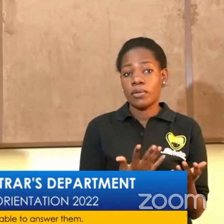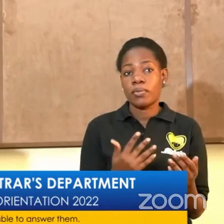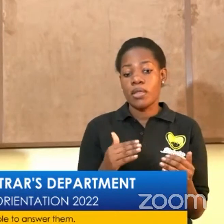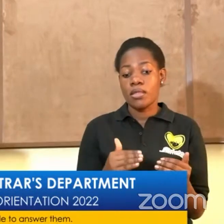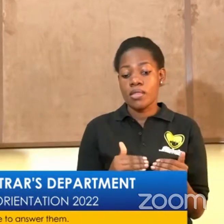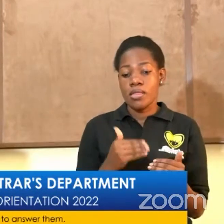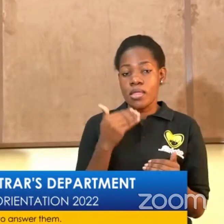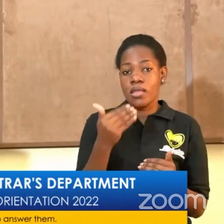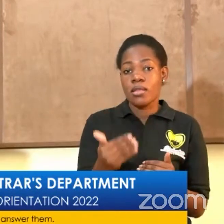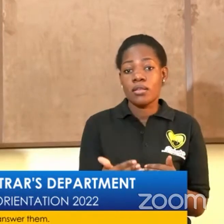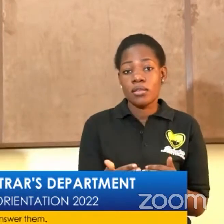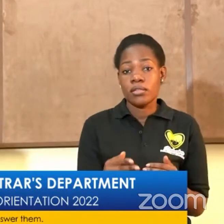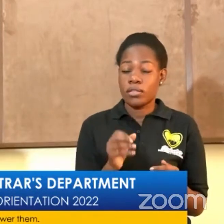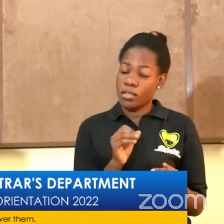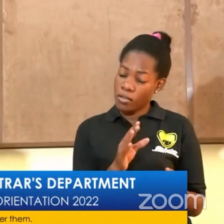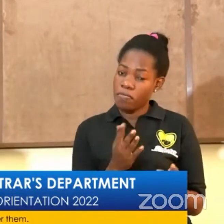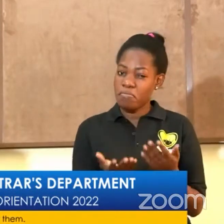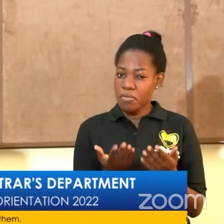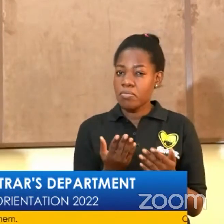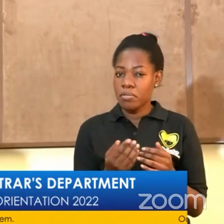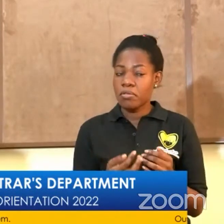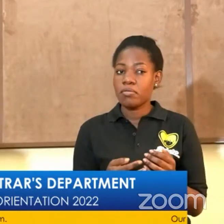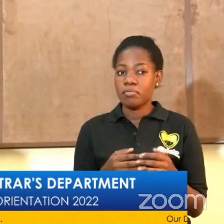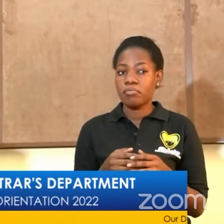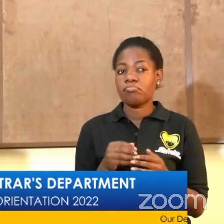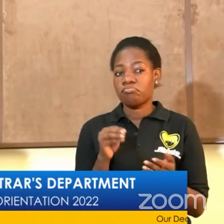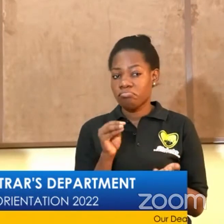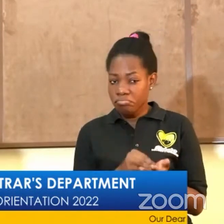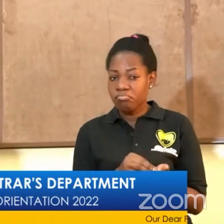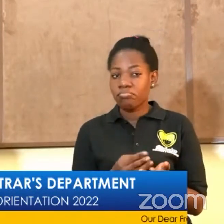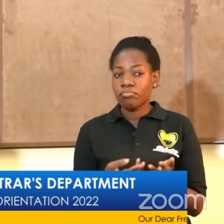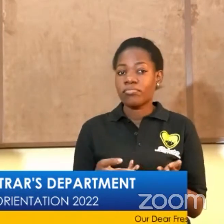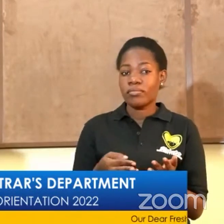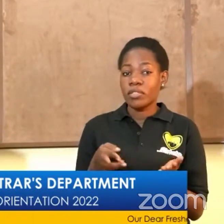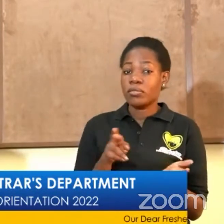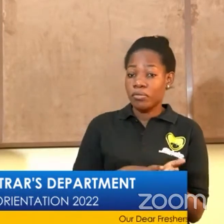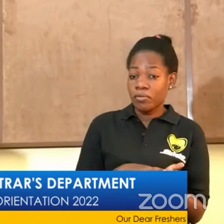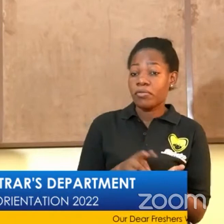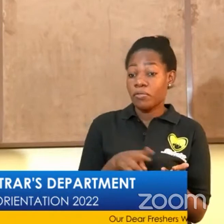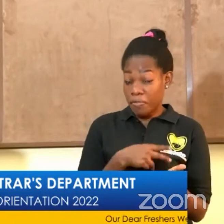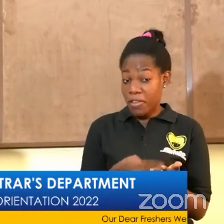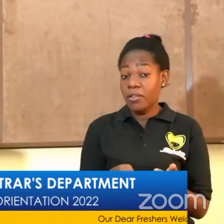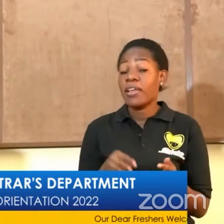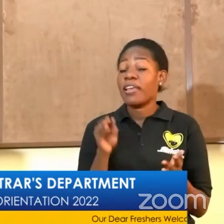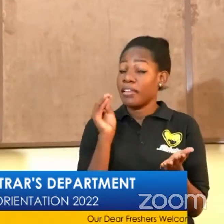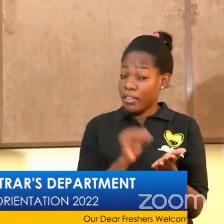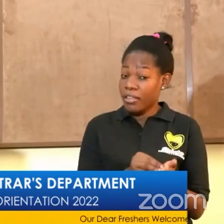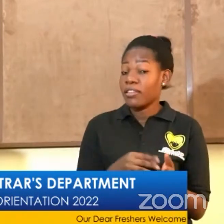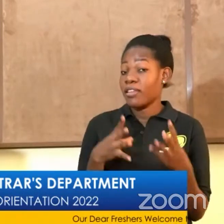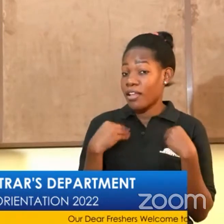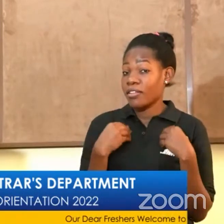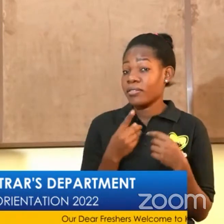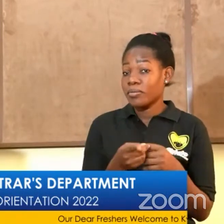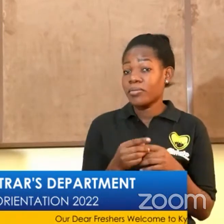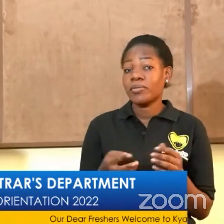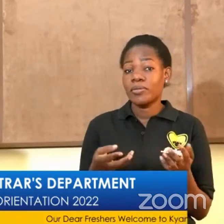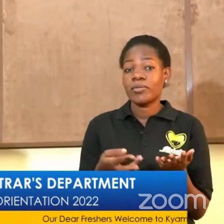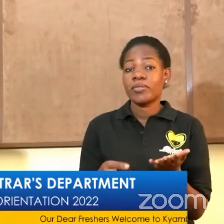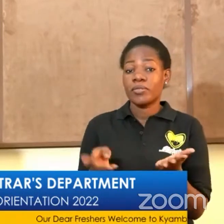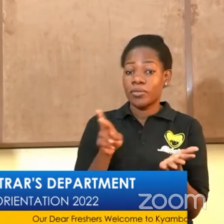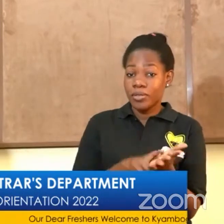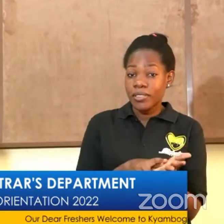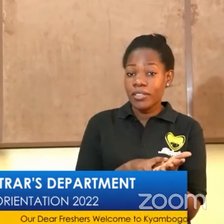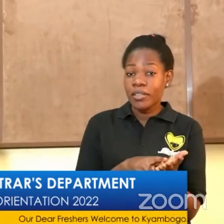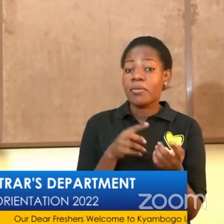offered. In case you fail it again, you are again allowed trace it to the paper. But